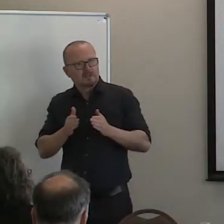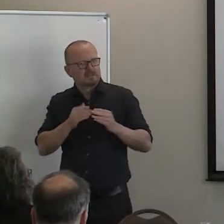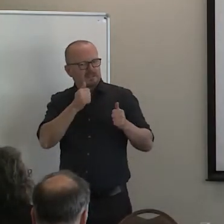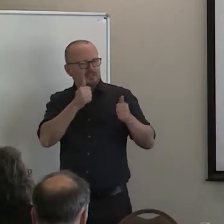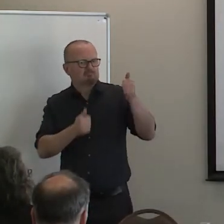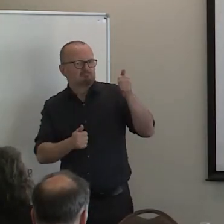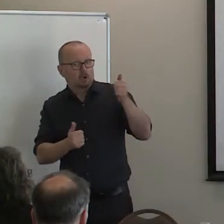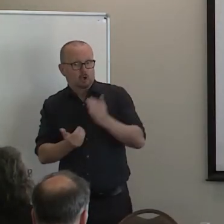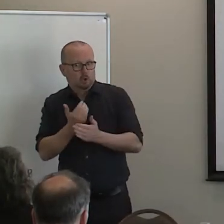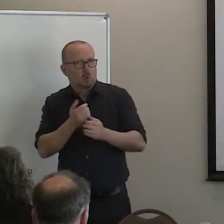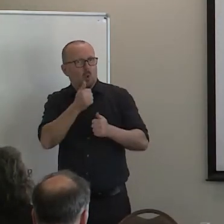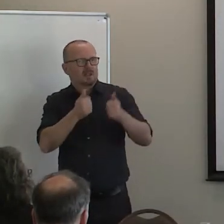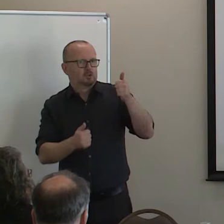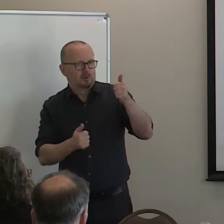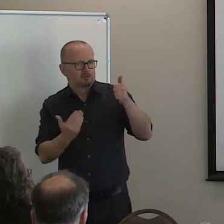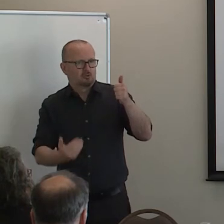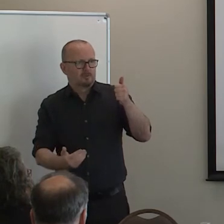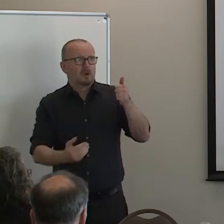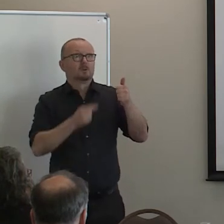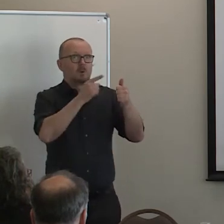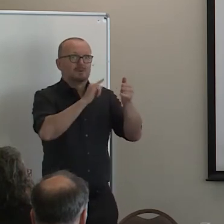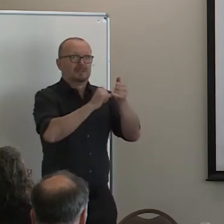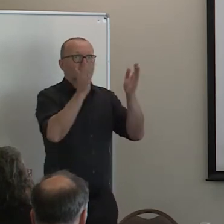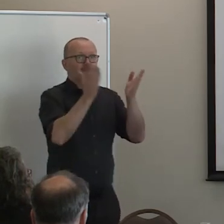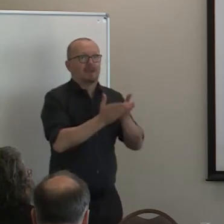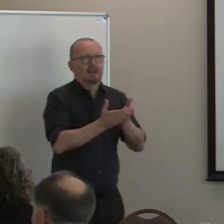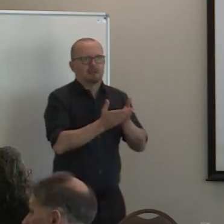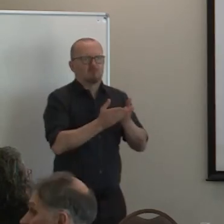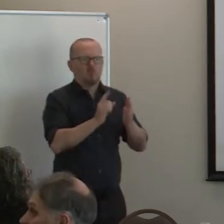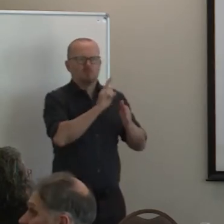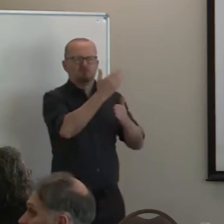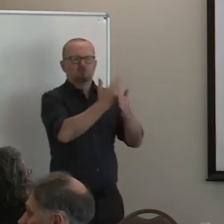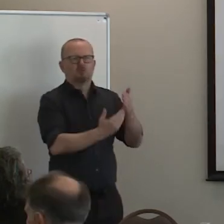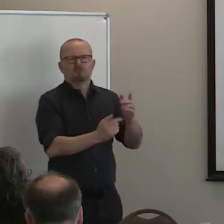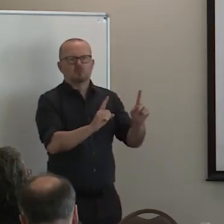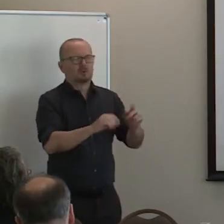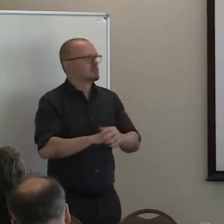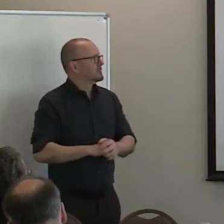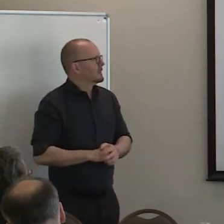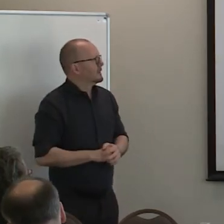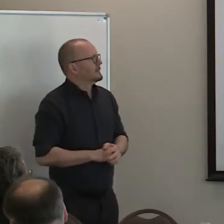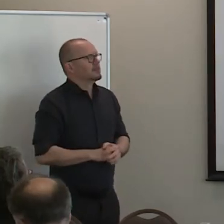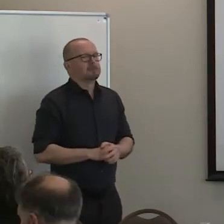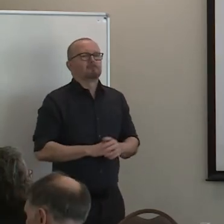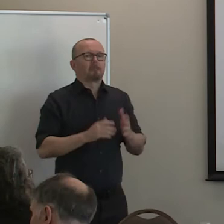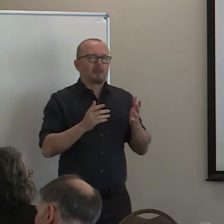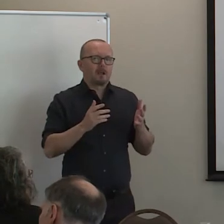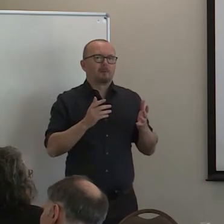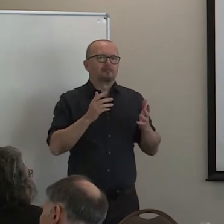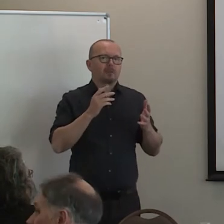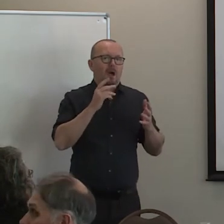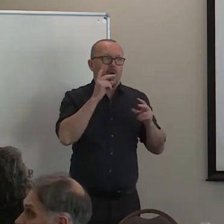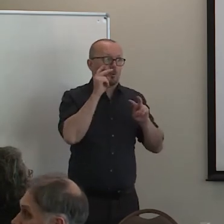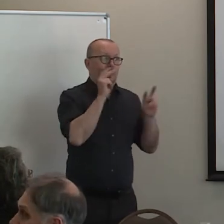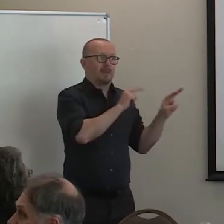So what is the Silicon Valley story? Acknowledging there are lots of other ways to think about tech. I'm looking there because it's the physical or at least